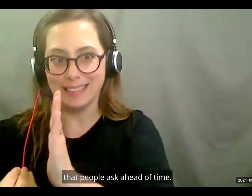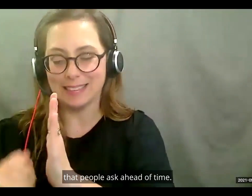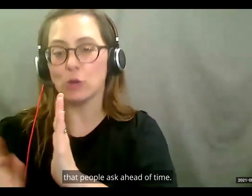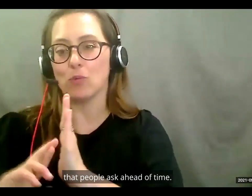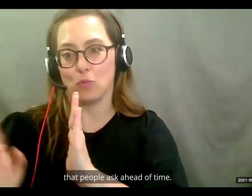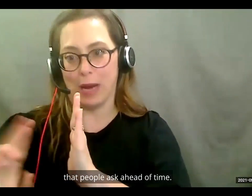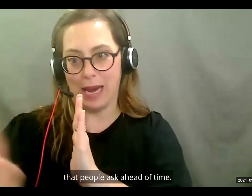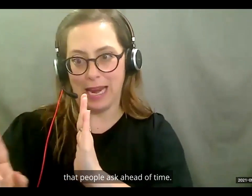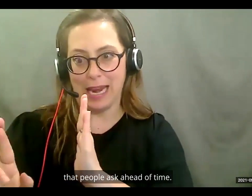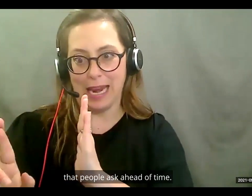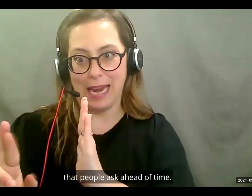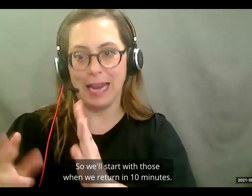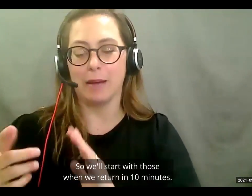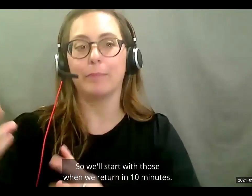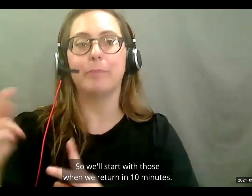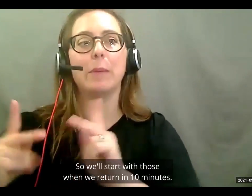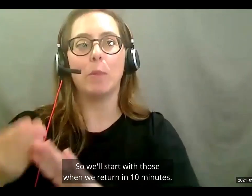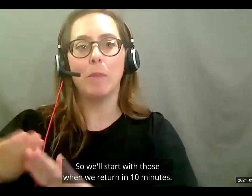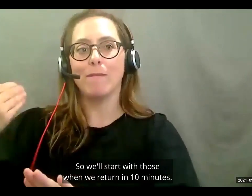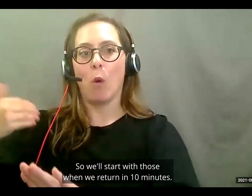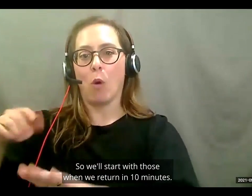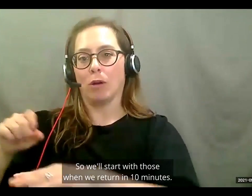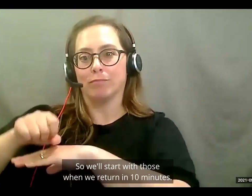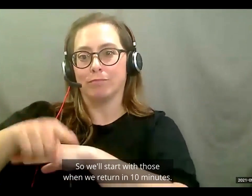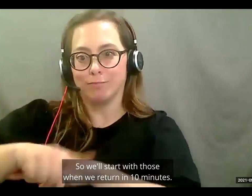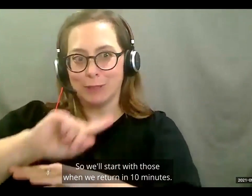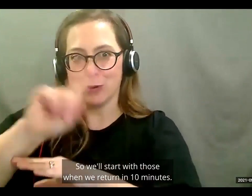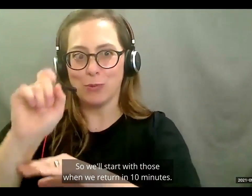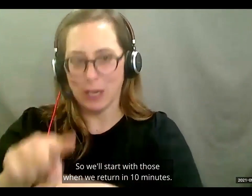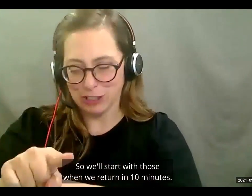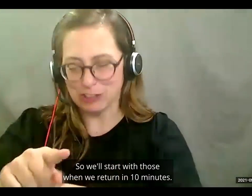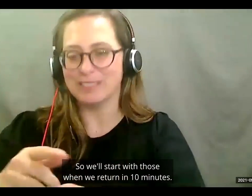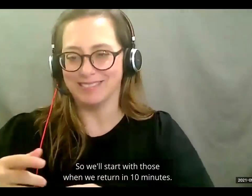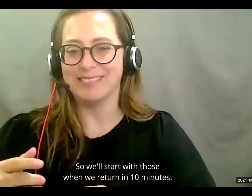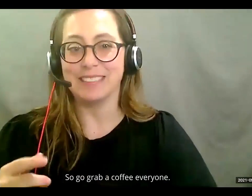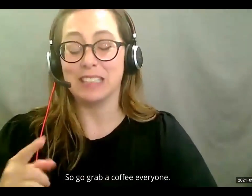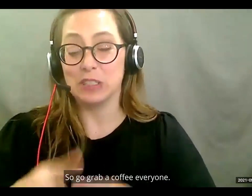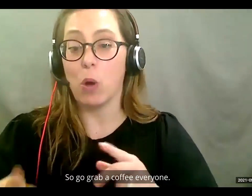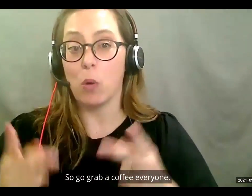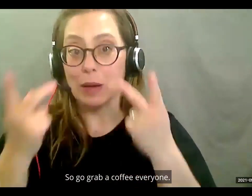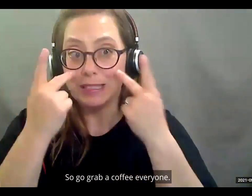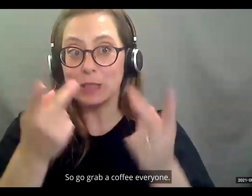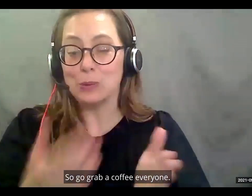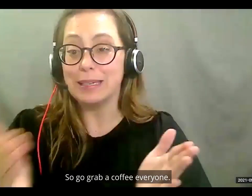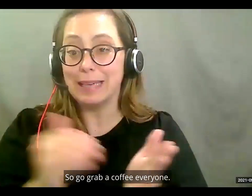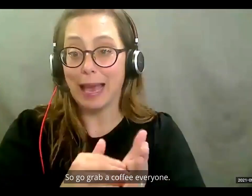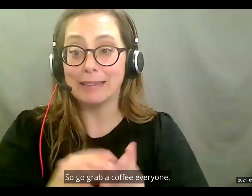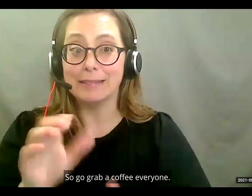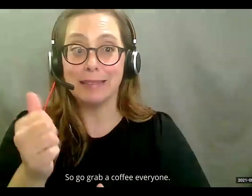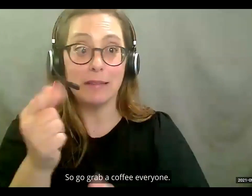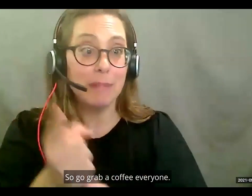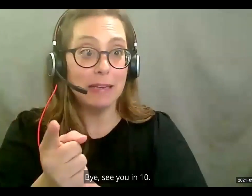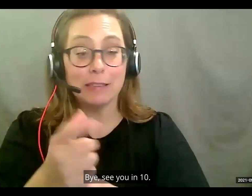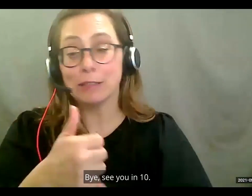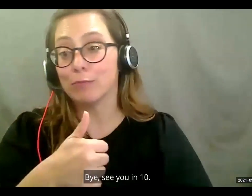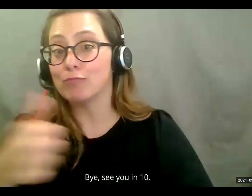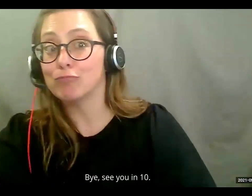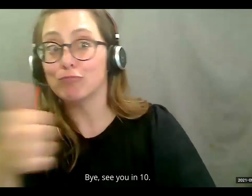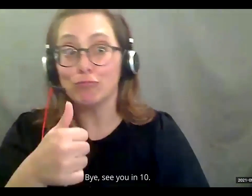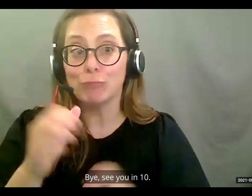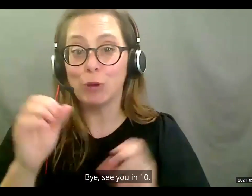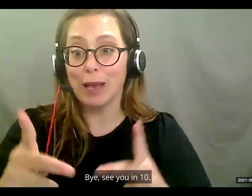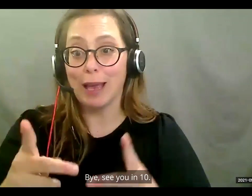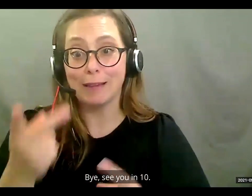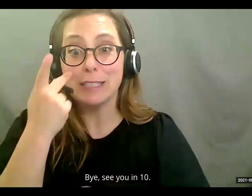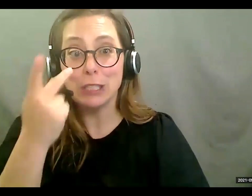questions people asked ahead of time. So we'll start with those when we return in 10 minutes. So go grab a coffee, everyone. Bye. See